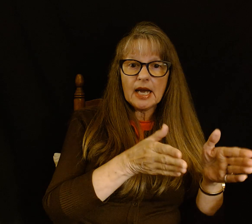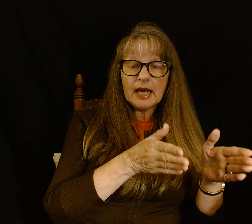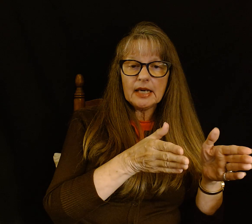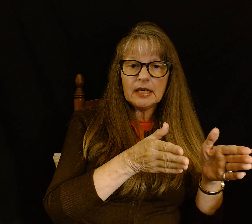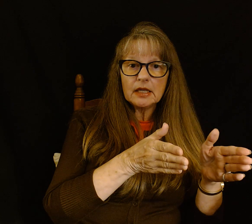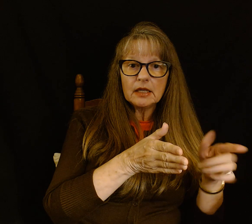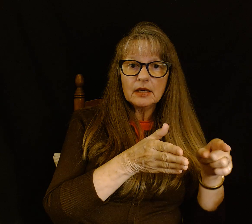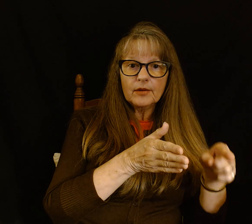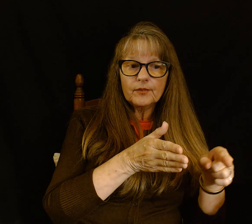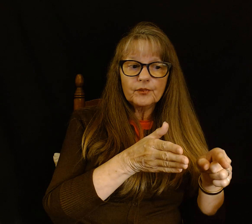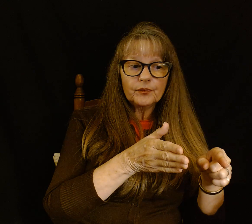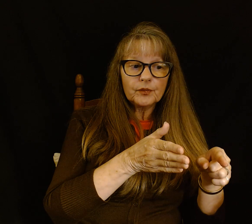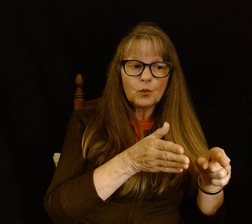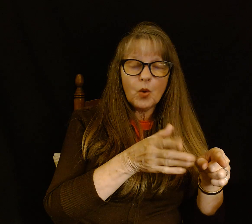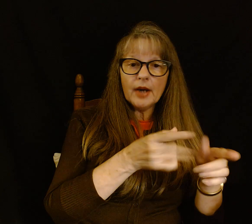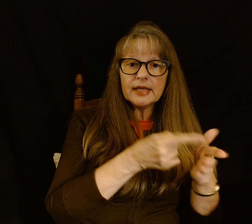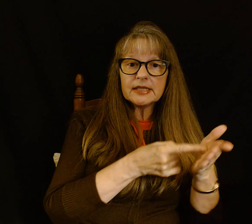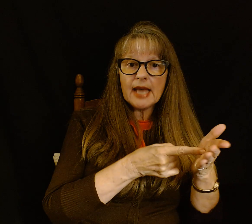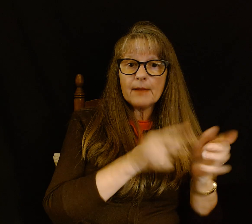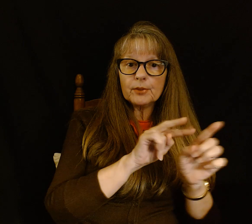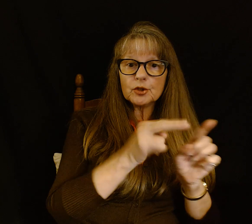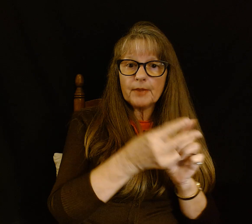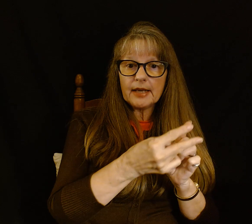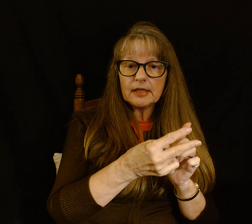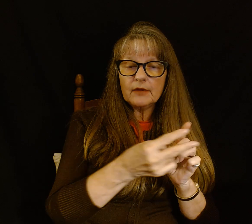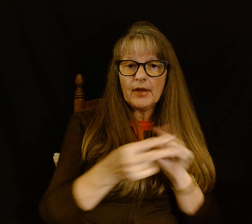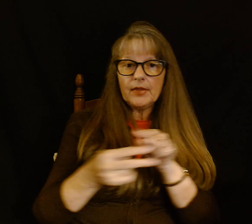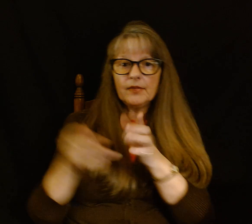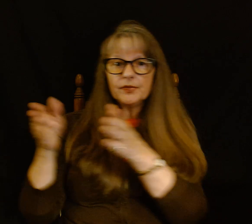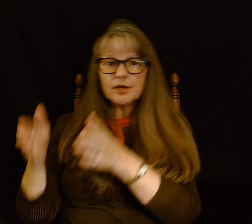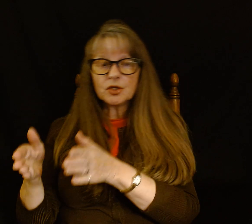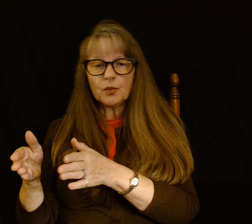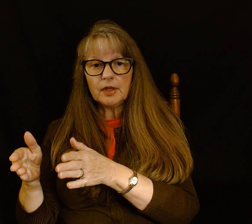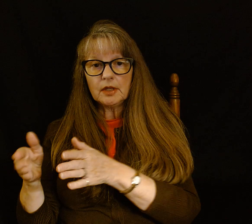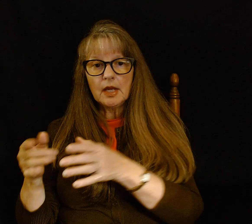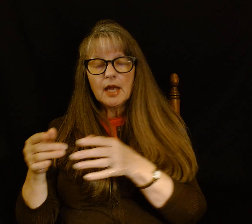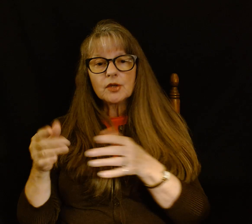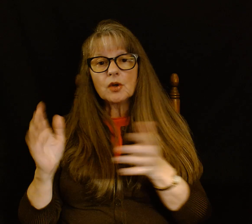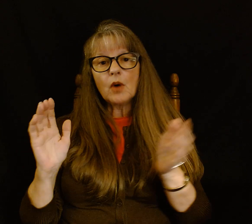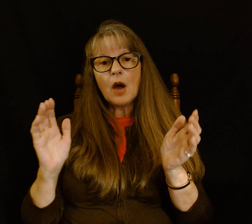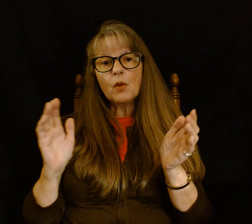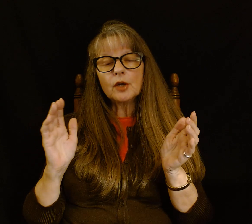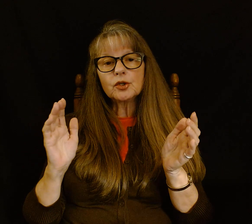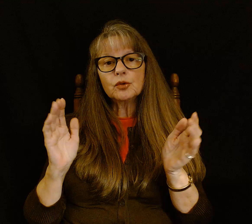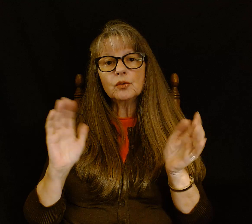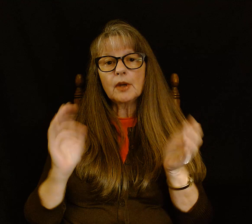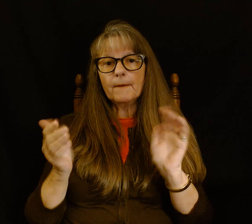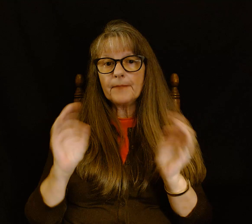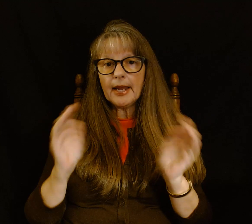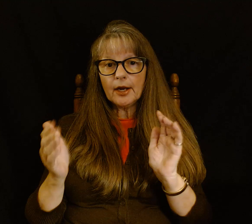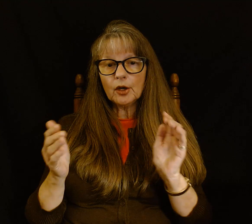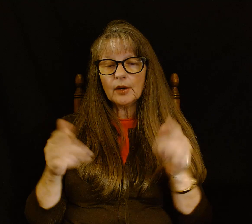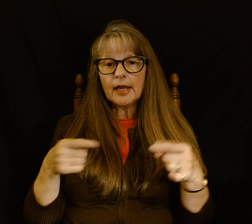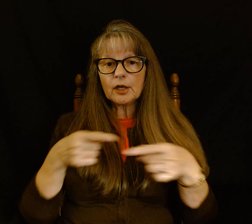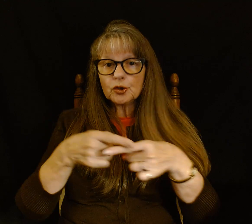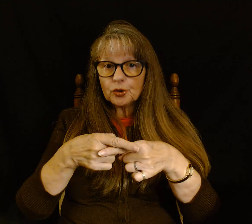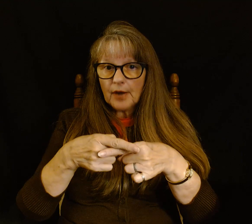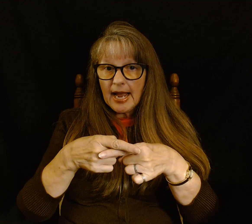side. What is that perspective? And then this one. So I want to compare and